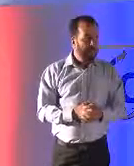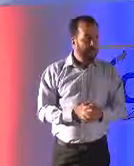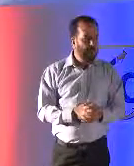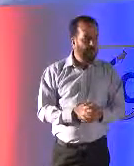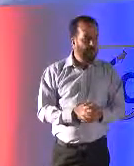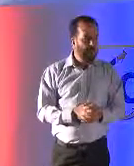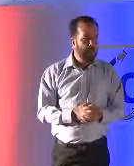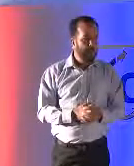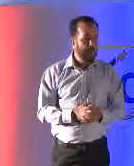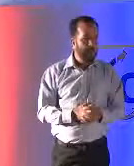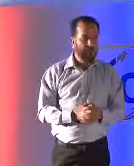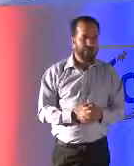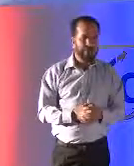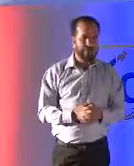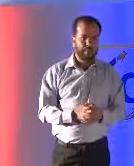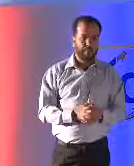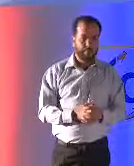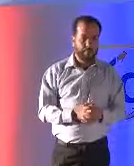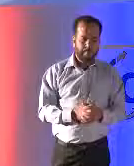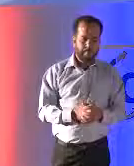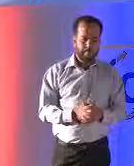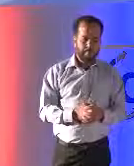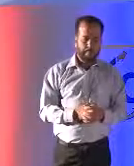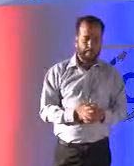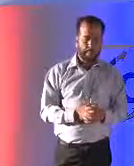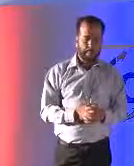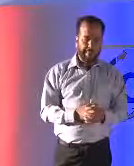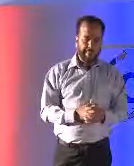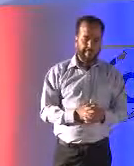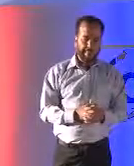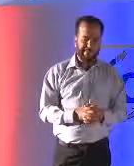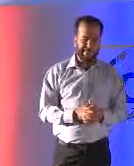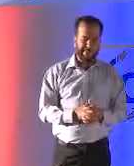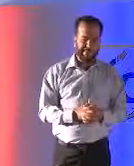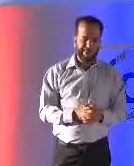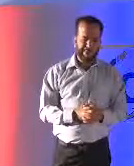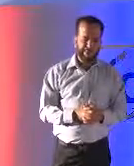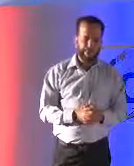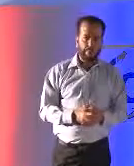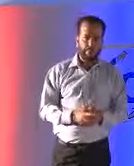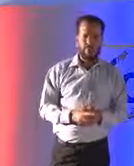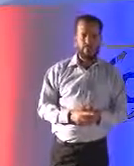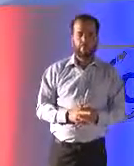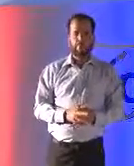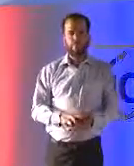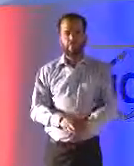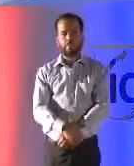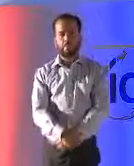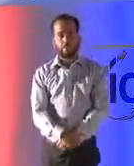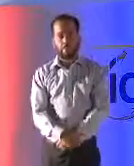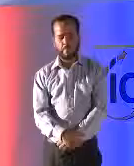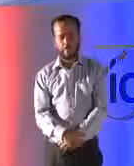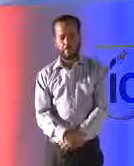infrastructure software in the company that or organization that hired you, how do you deal